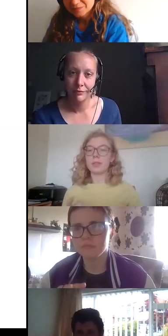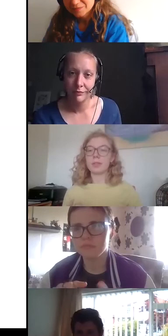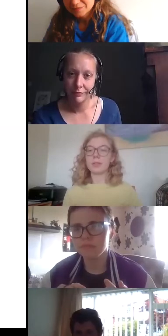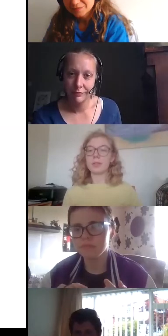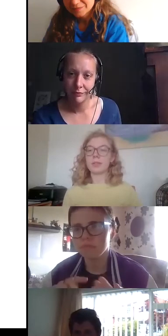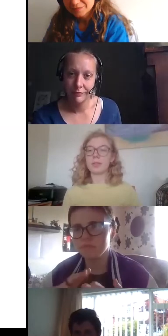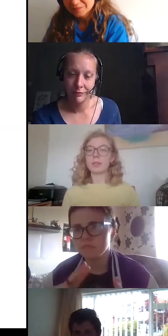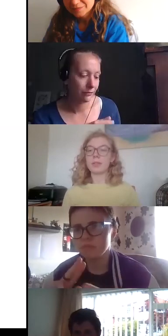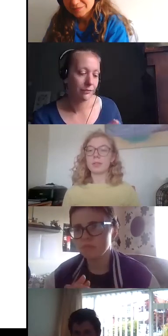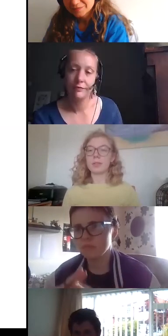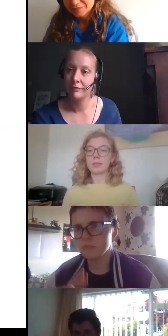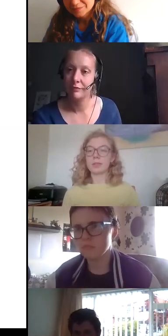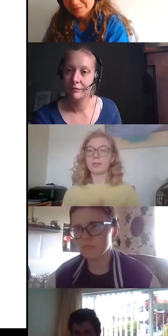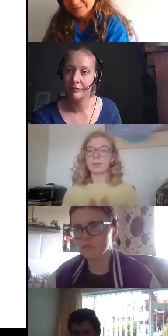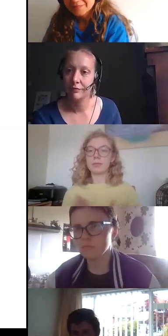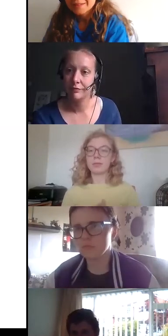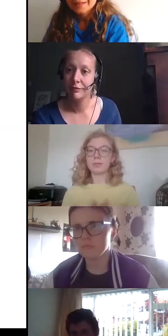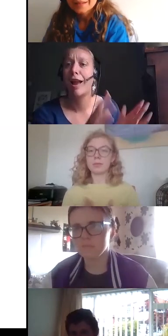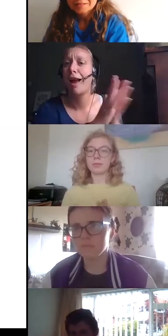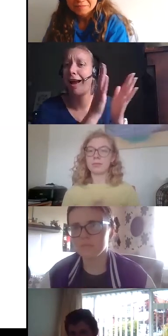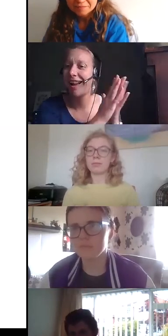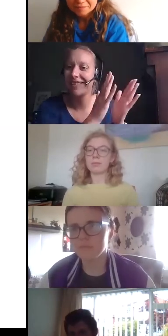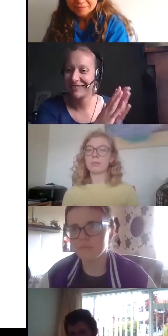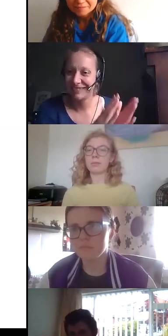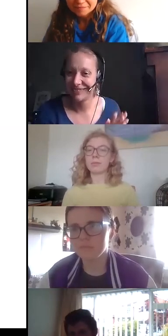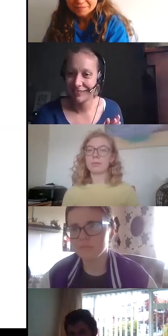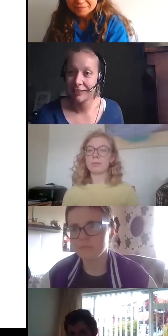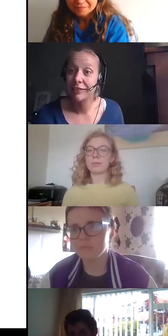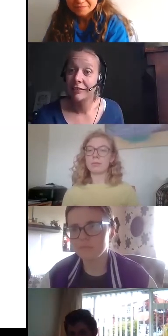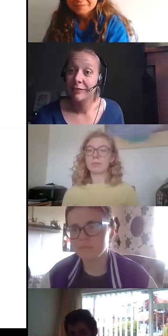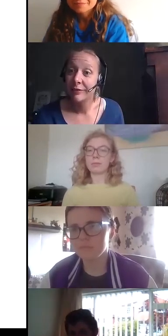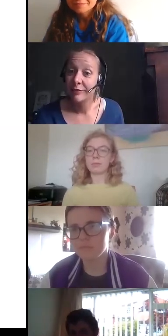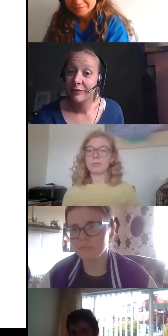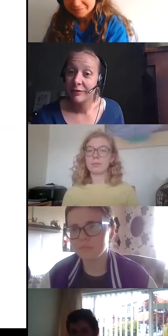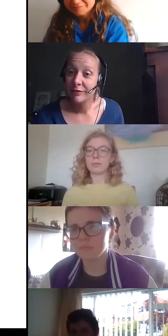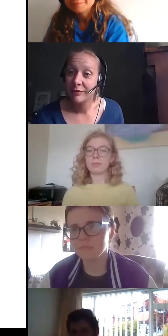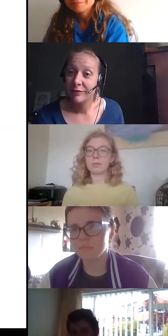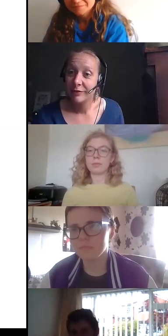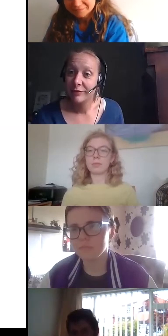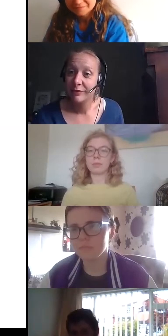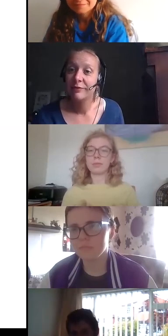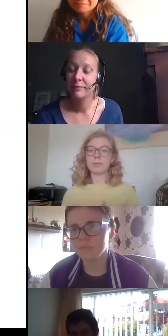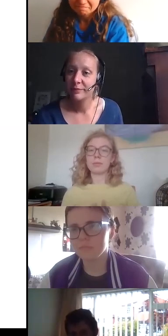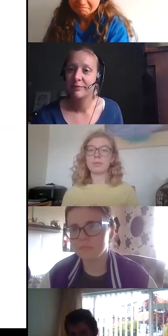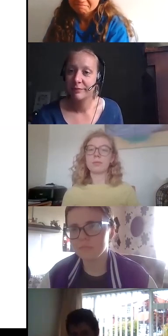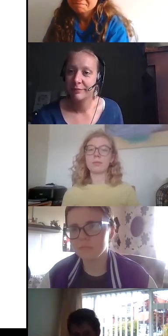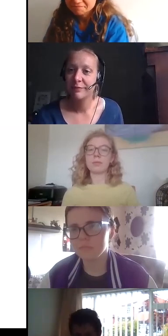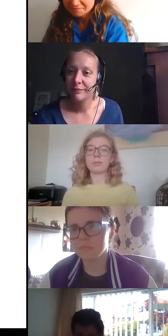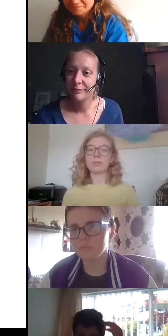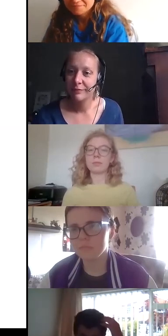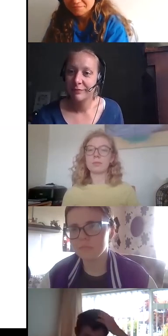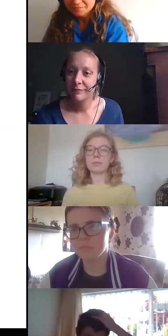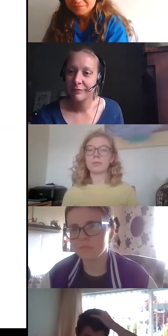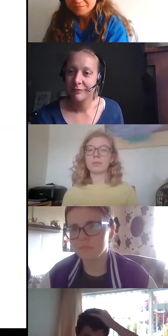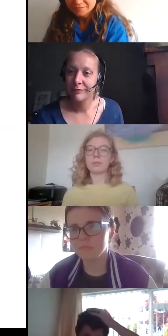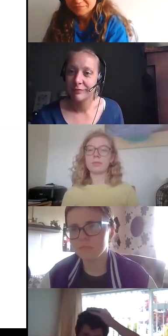then Sunday is just clapping. So Sunday used to be praying, but then they changed it, so now it's just sort of clapping. But they do that so